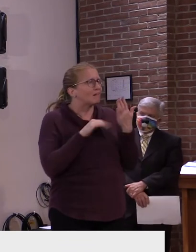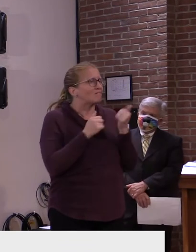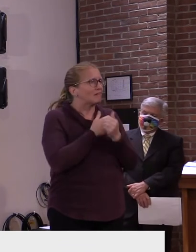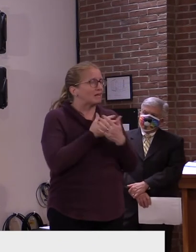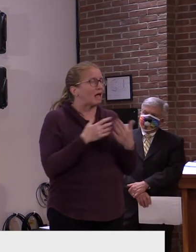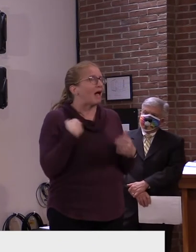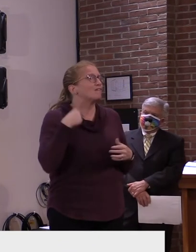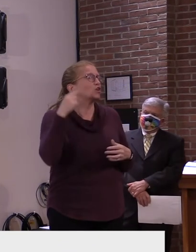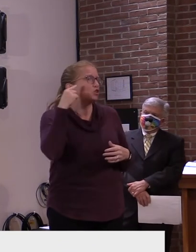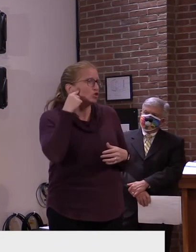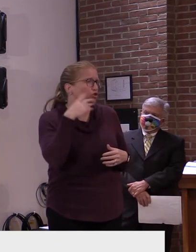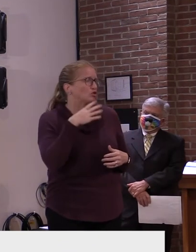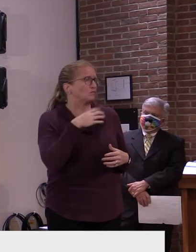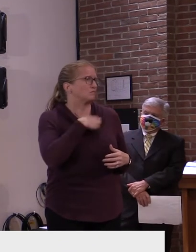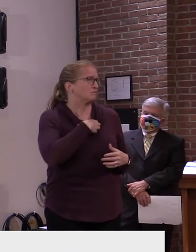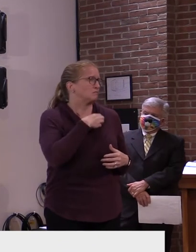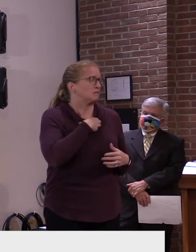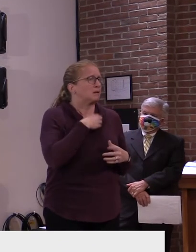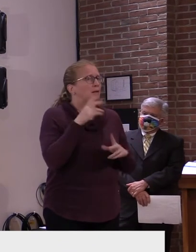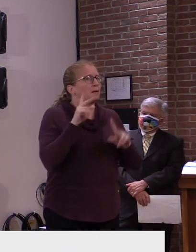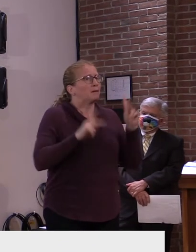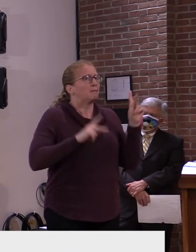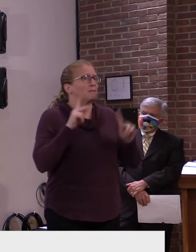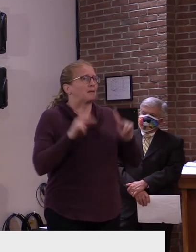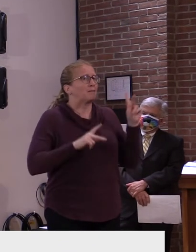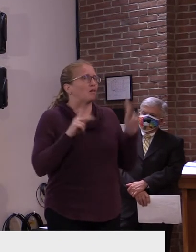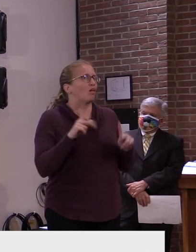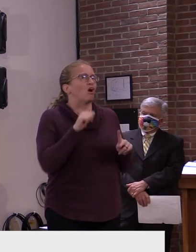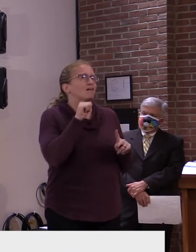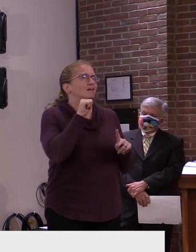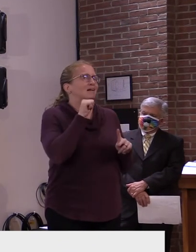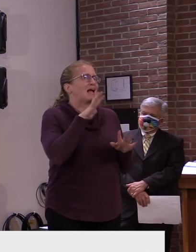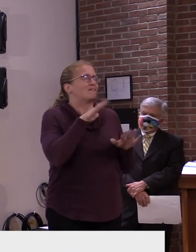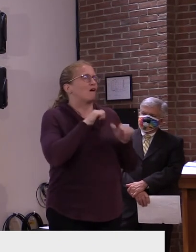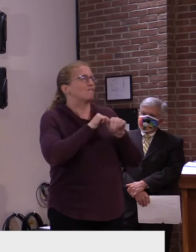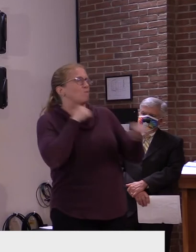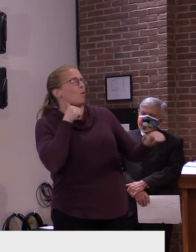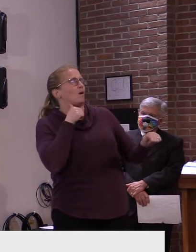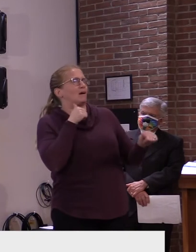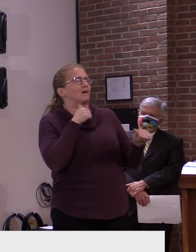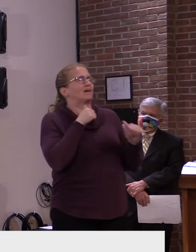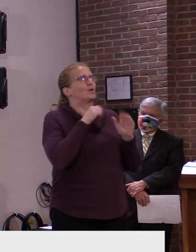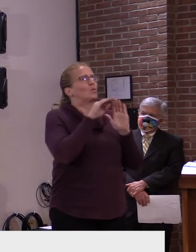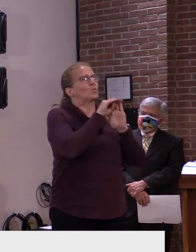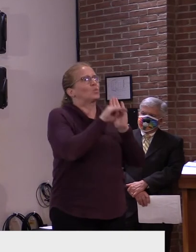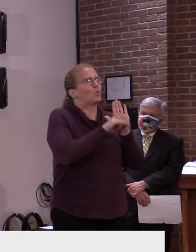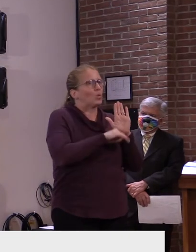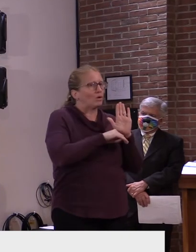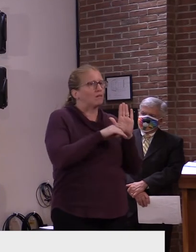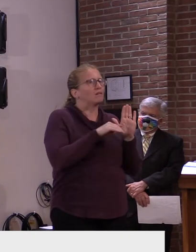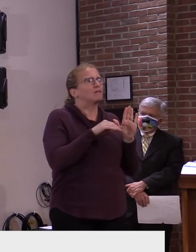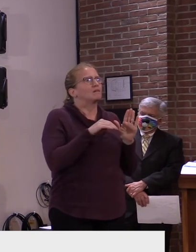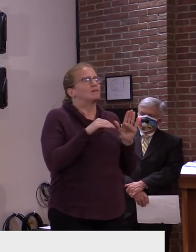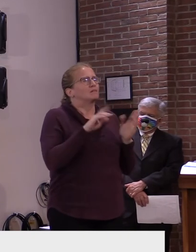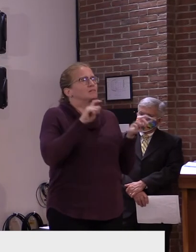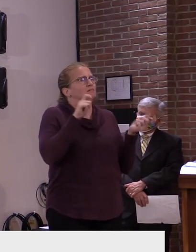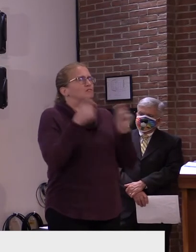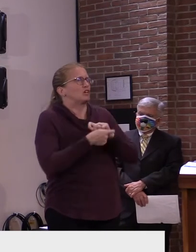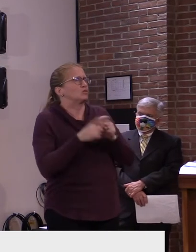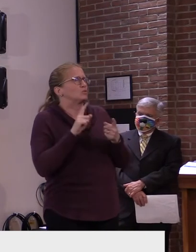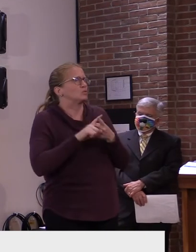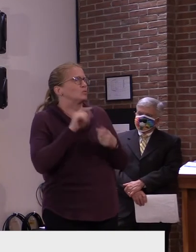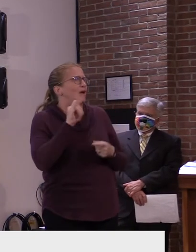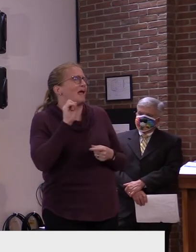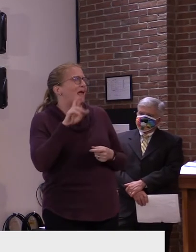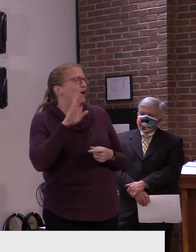the the guidance by going to airbnb and then of course it's easier to go to a 250 room hotel than it is to